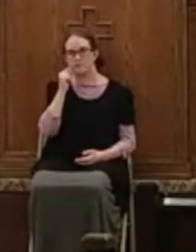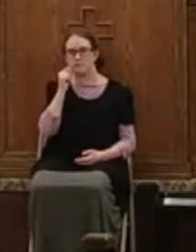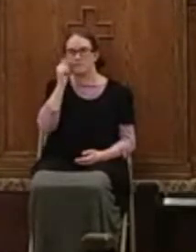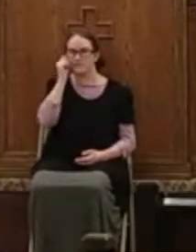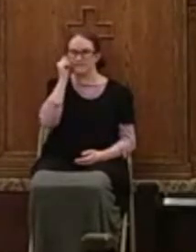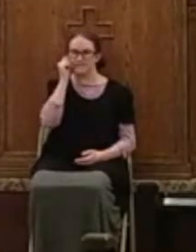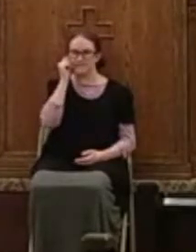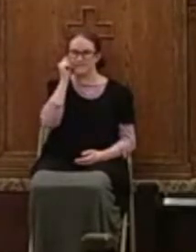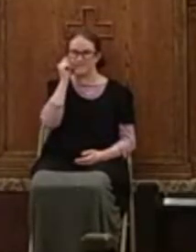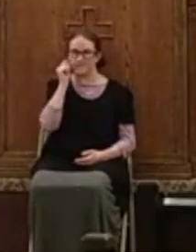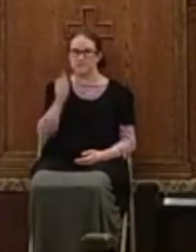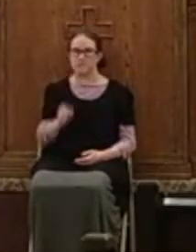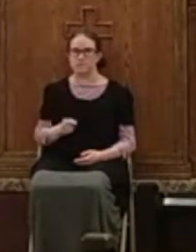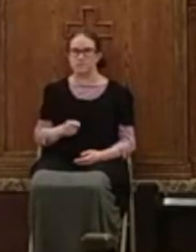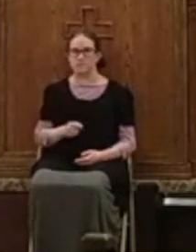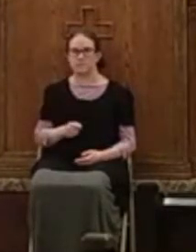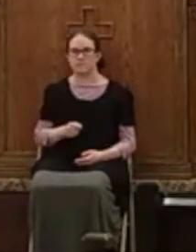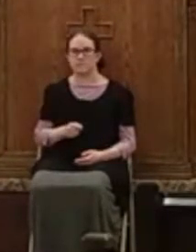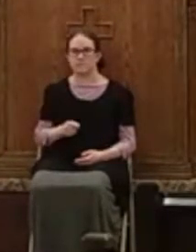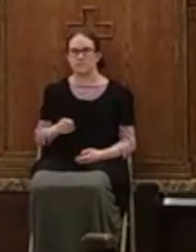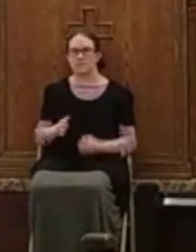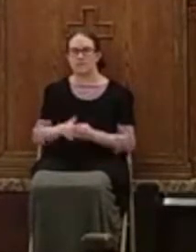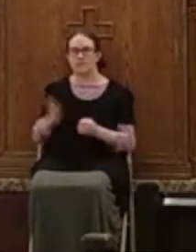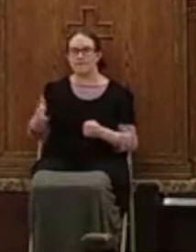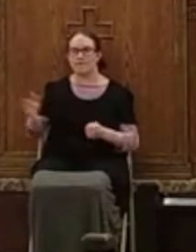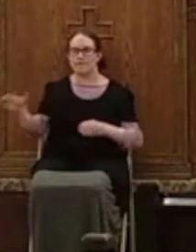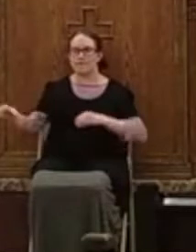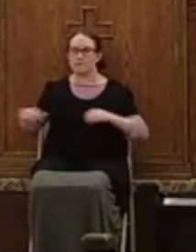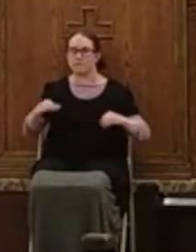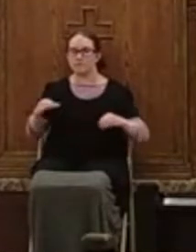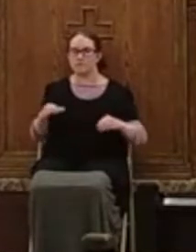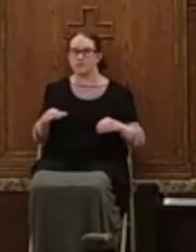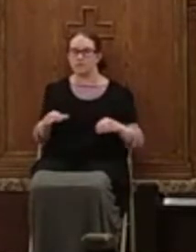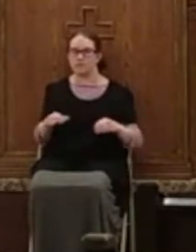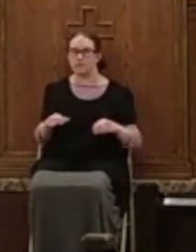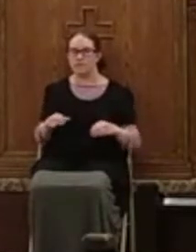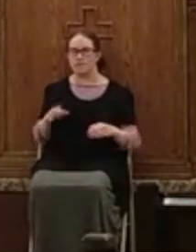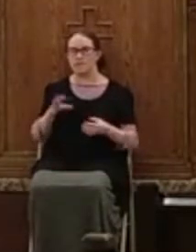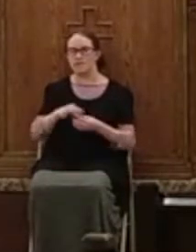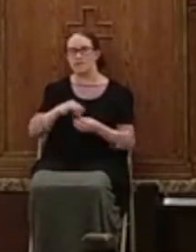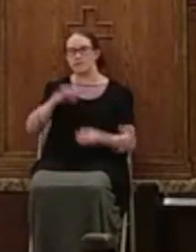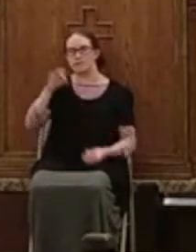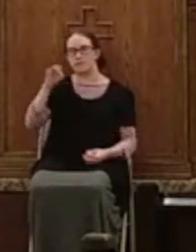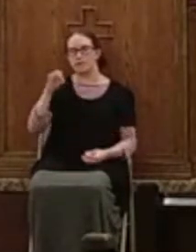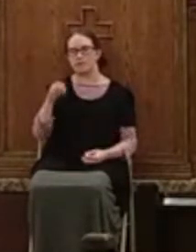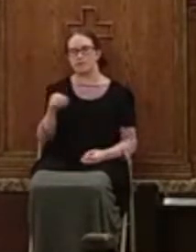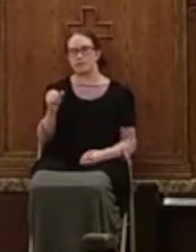carnal. But everything we do affects the spirit.